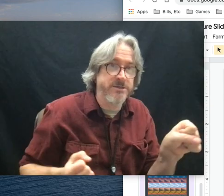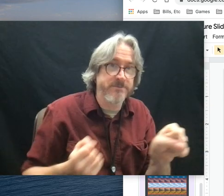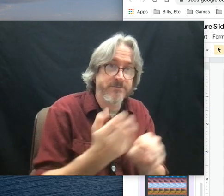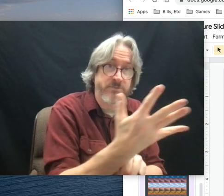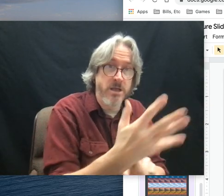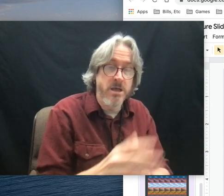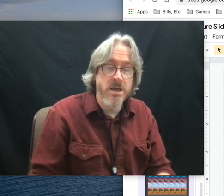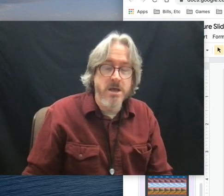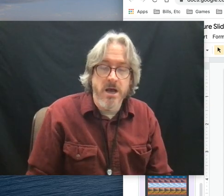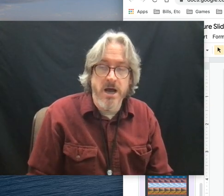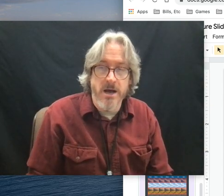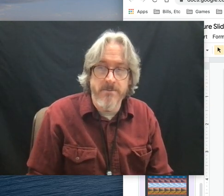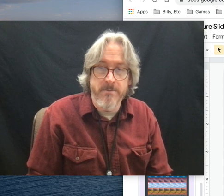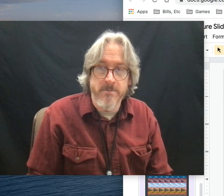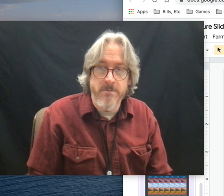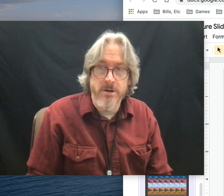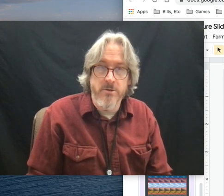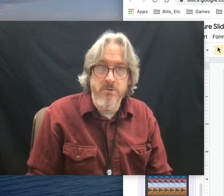out,